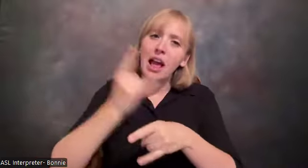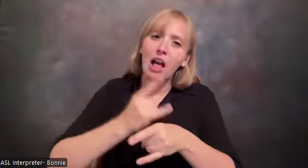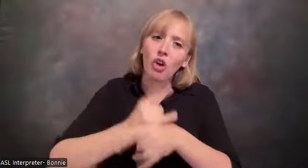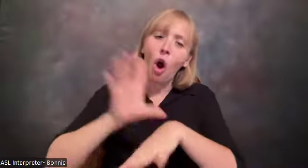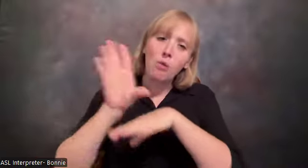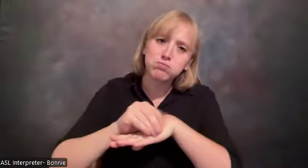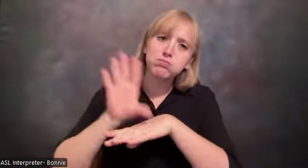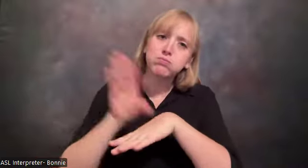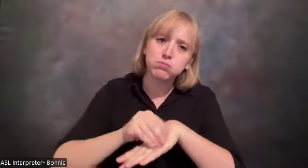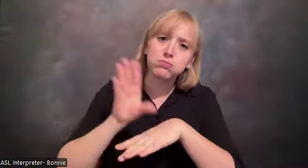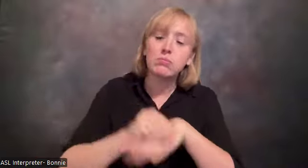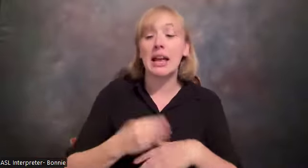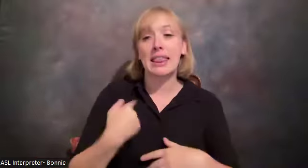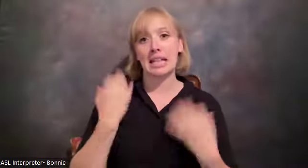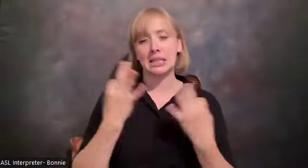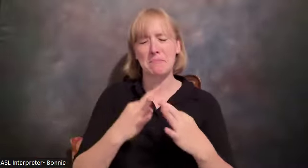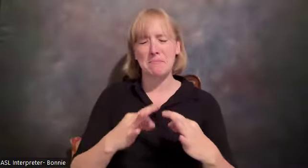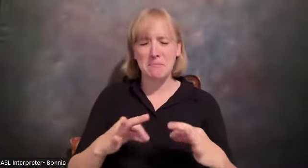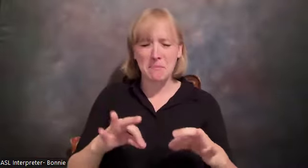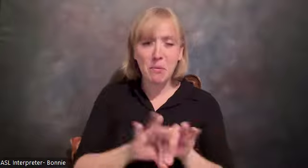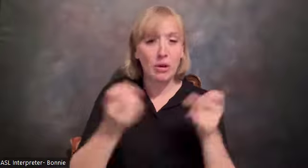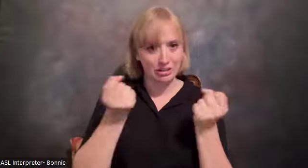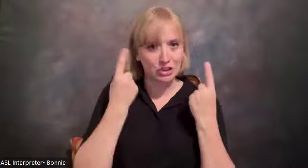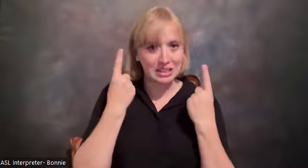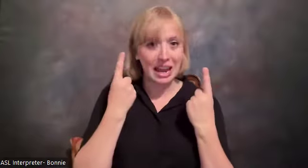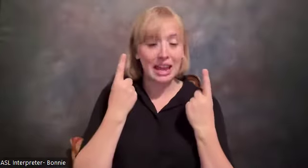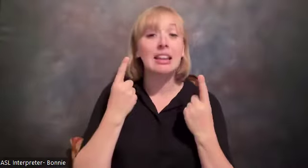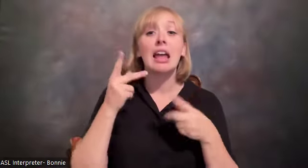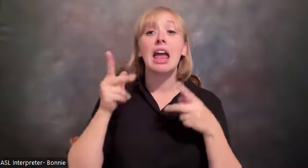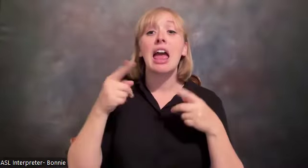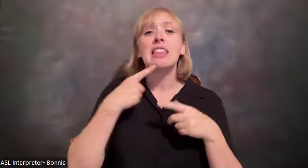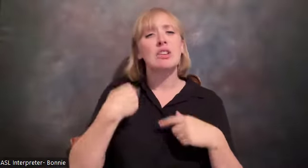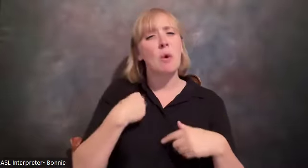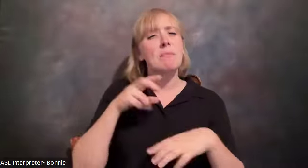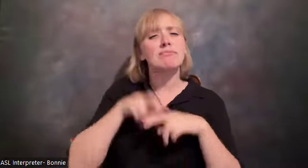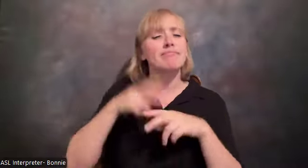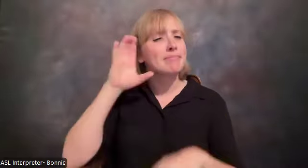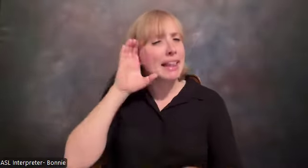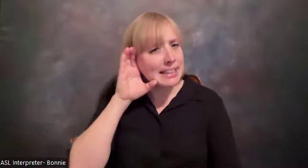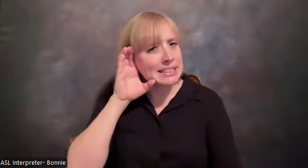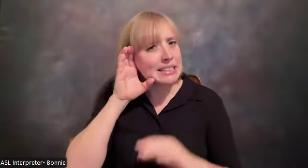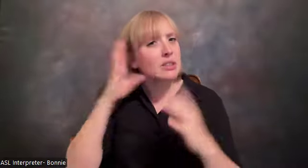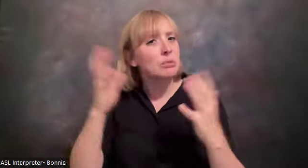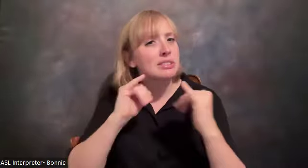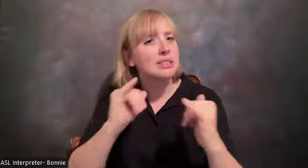important for me to understand when I was new in Alcoholics Anonymous, and they said, listen for the similarities rather than the differences.